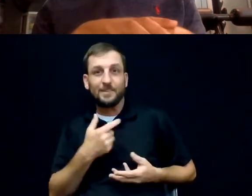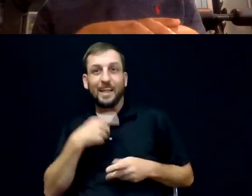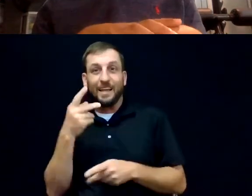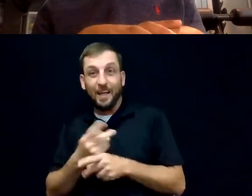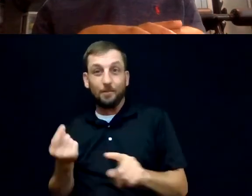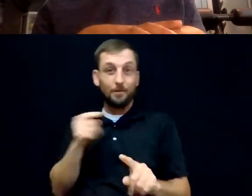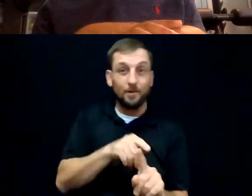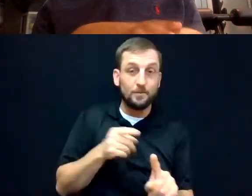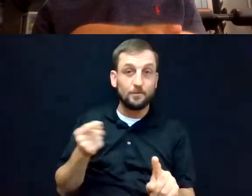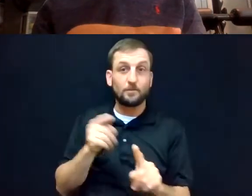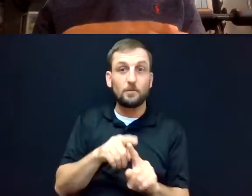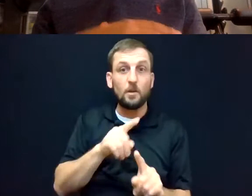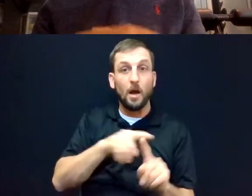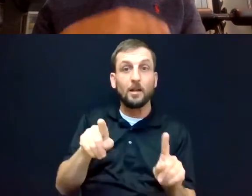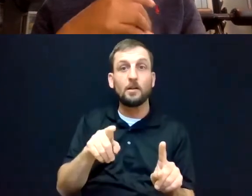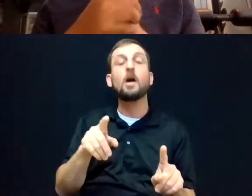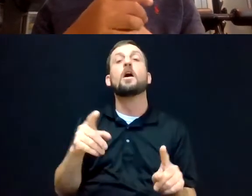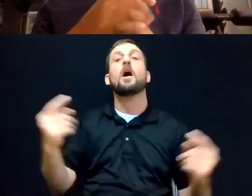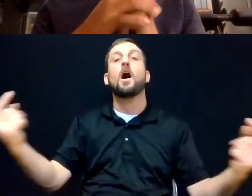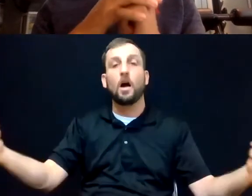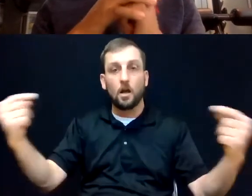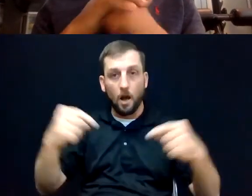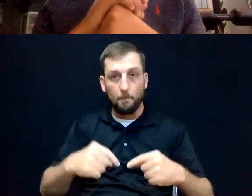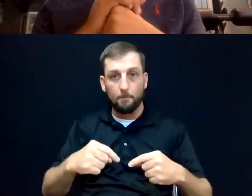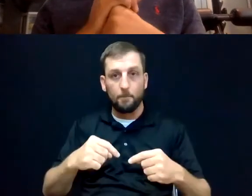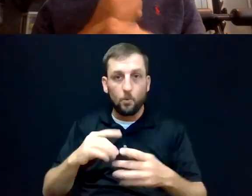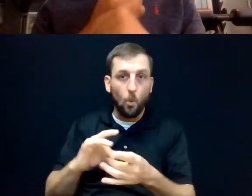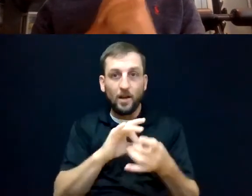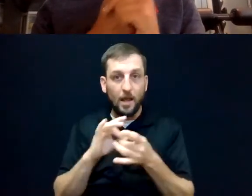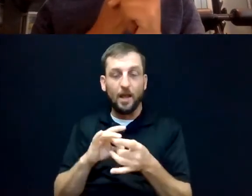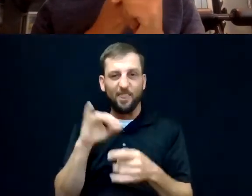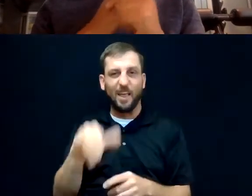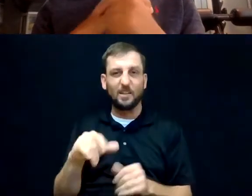it's coordinating and coming to the table is the first step. First step.